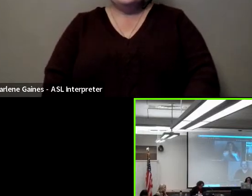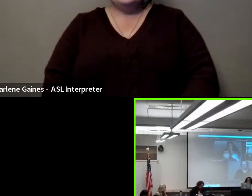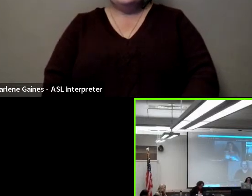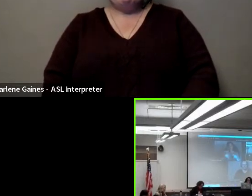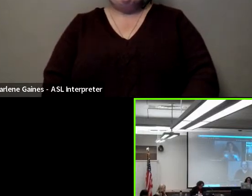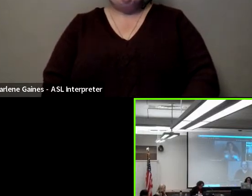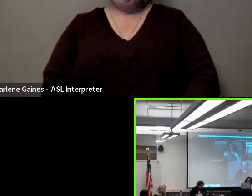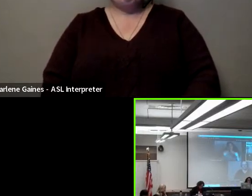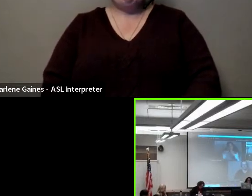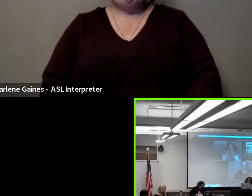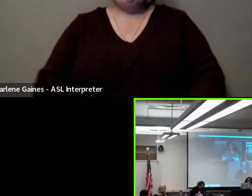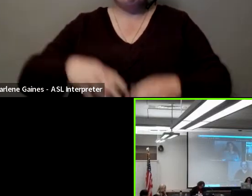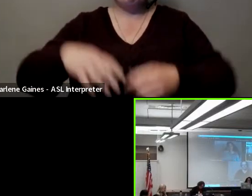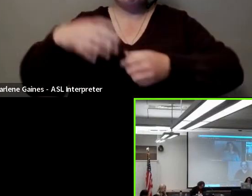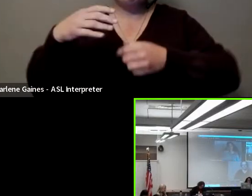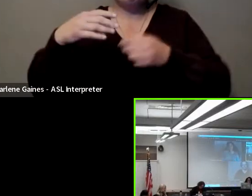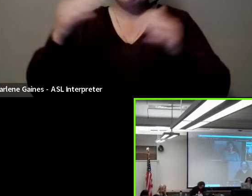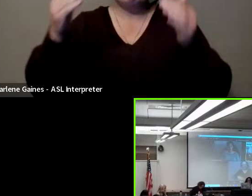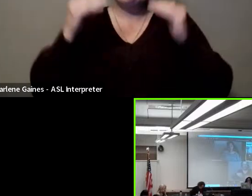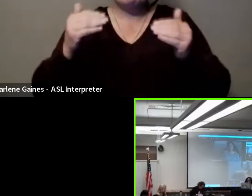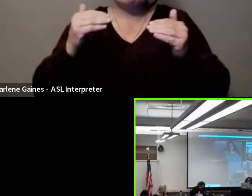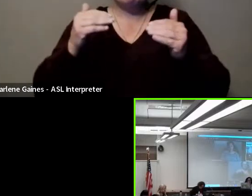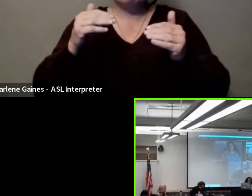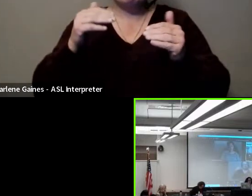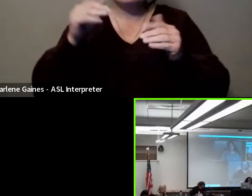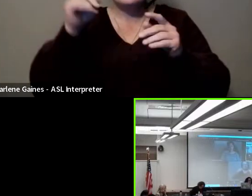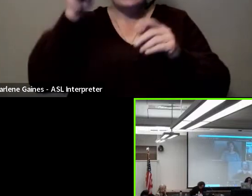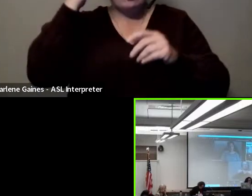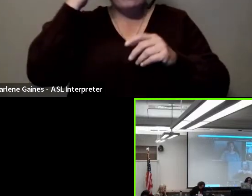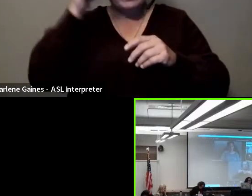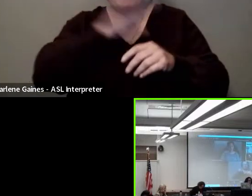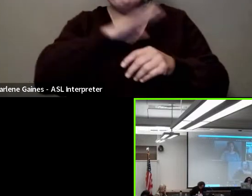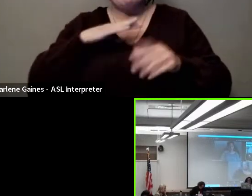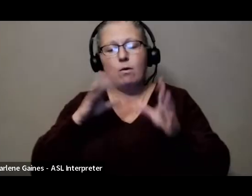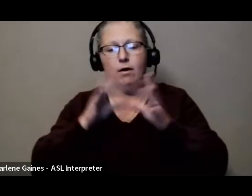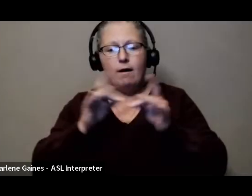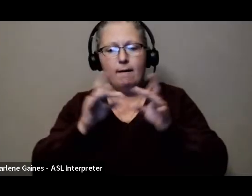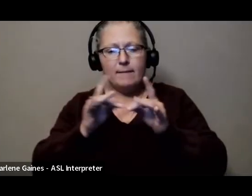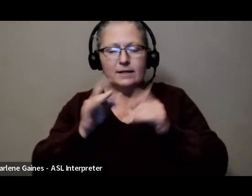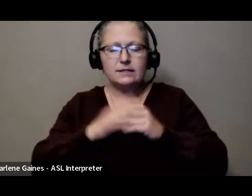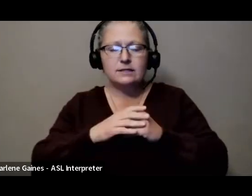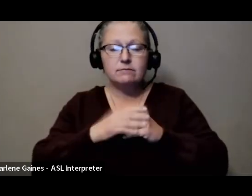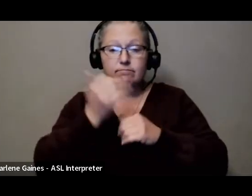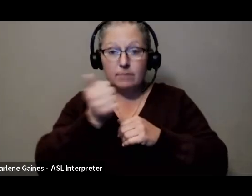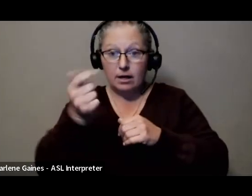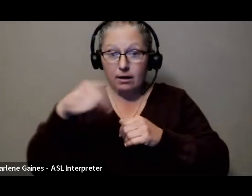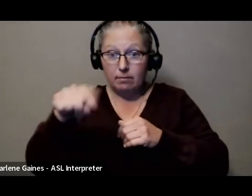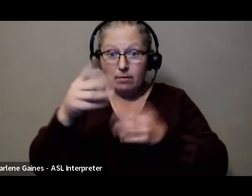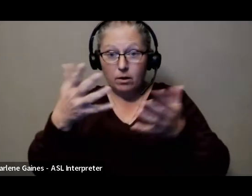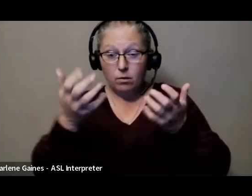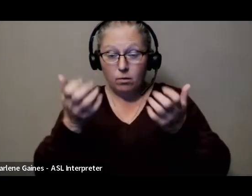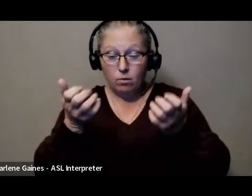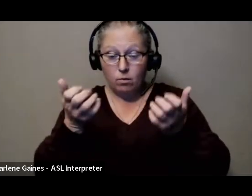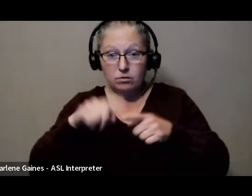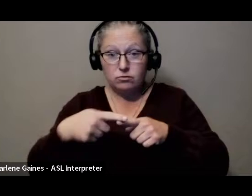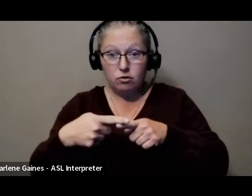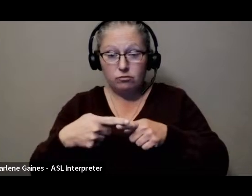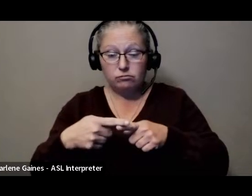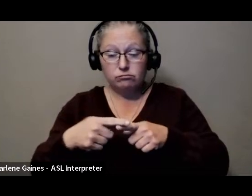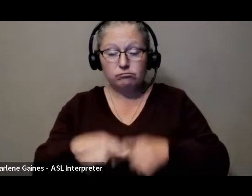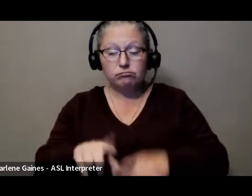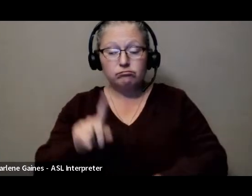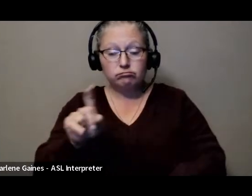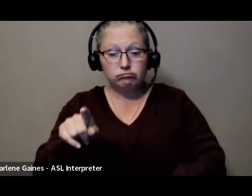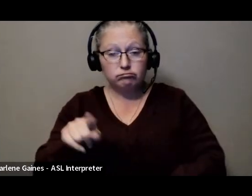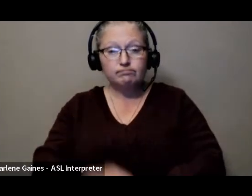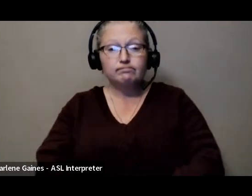Okay, moving on to the next item, governing board comments. Does anybody want to begin?